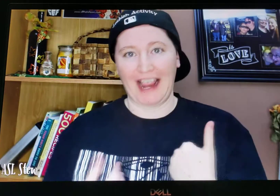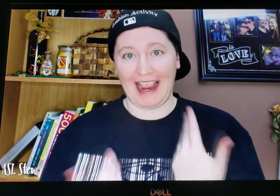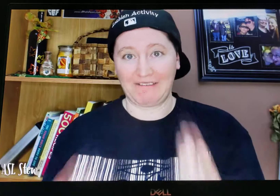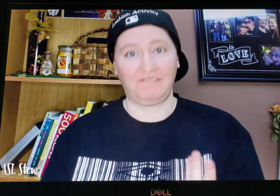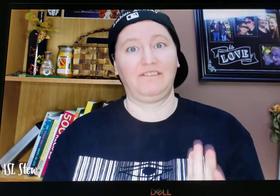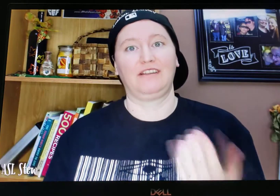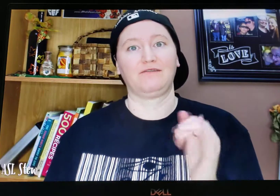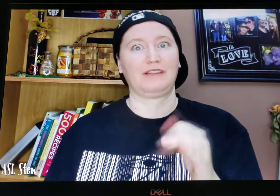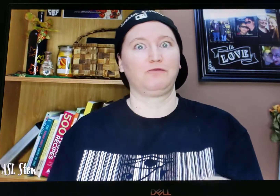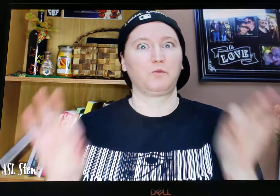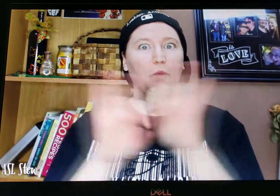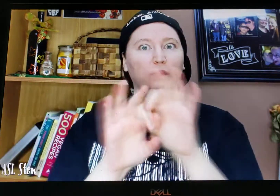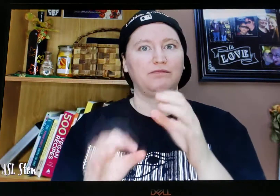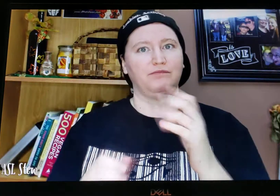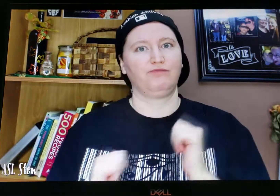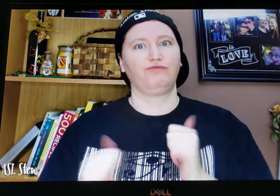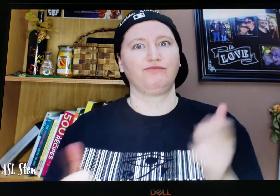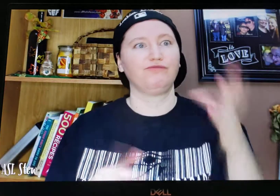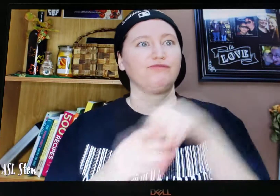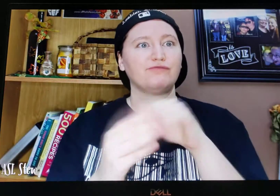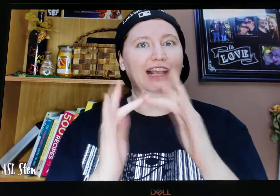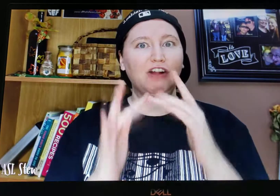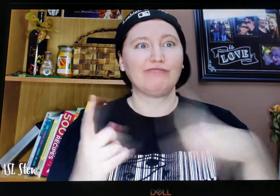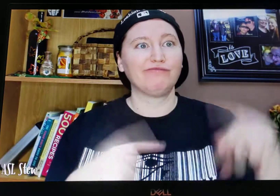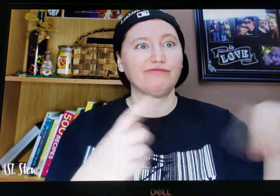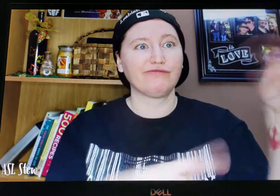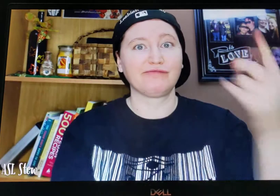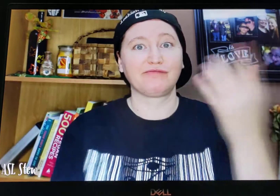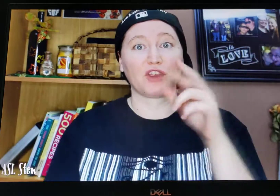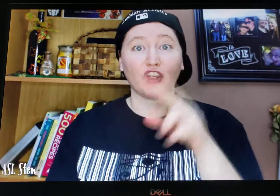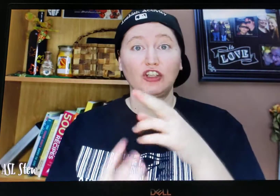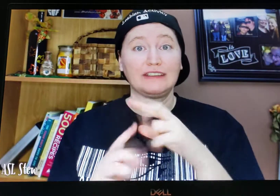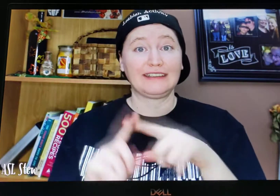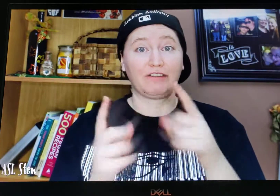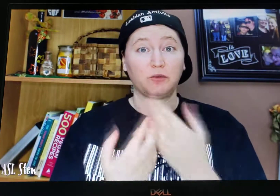has a similar experience as you. And it's really important to connect with those people.